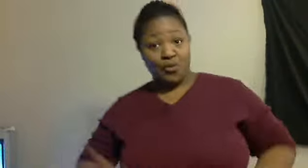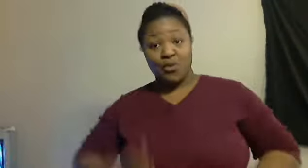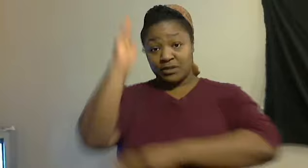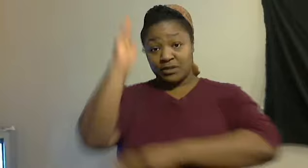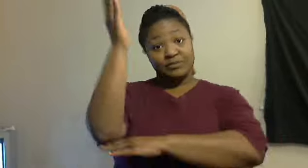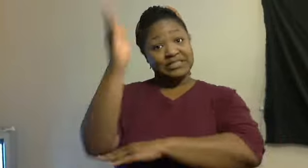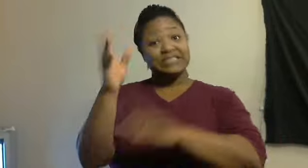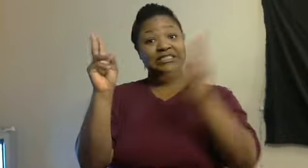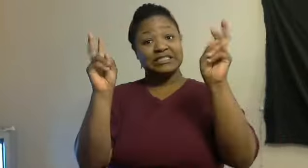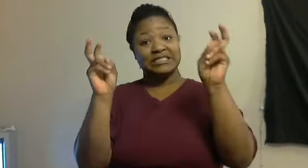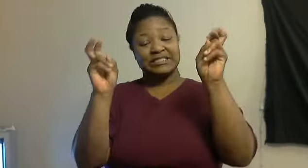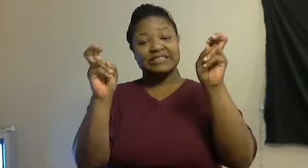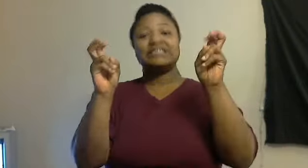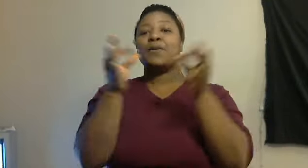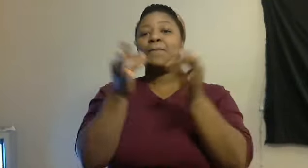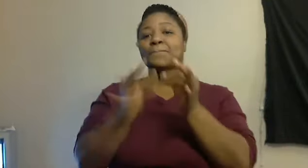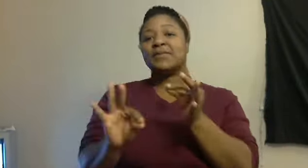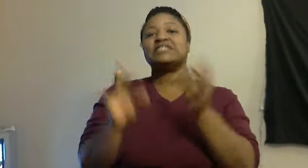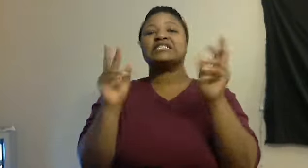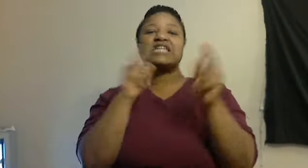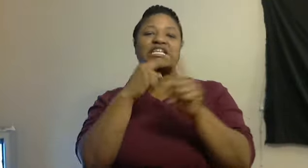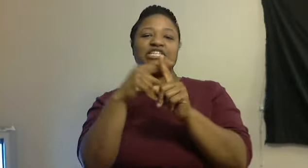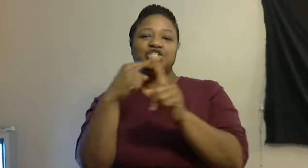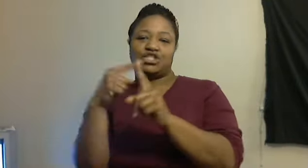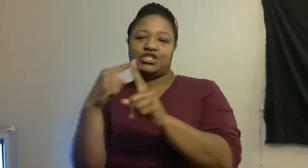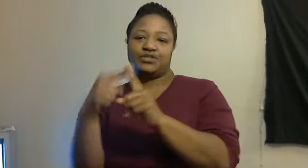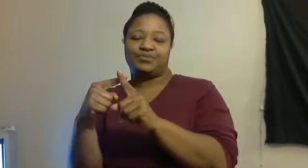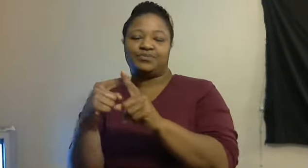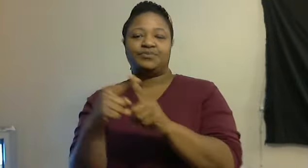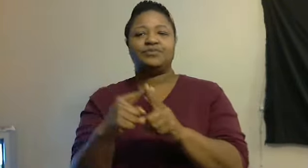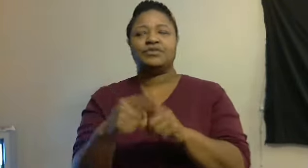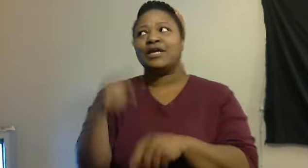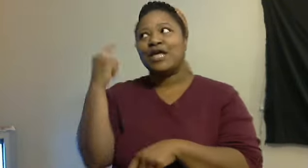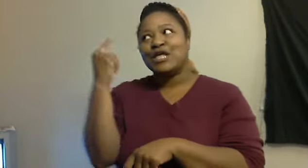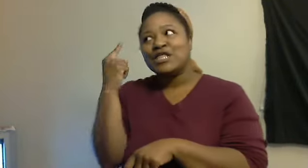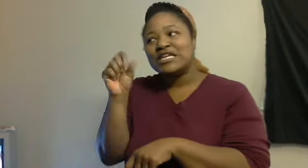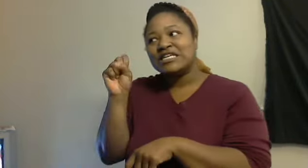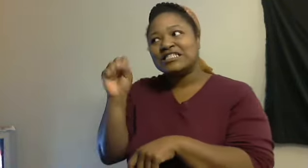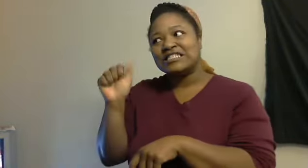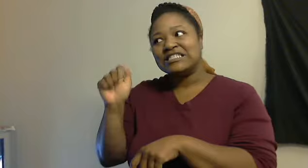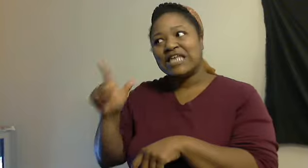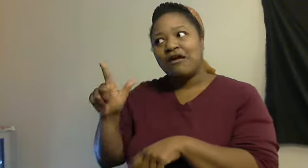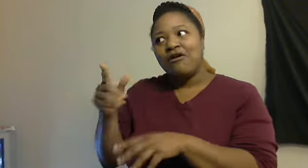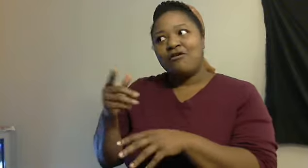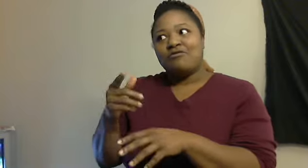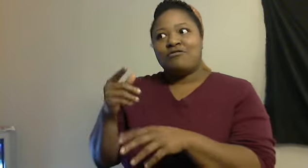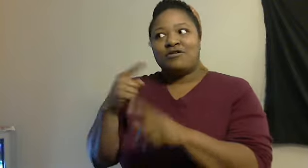presentation on basic addition. I know what you're thinking, Sal. Addition doesn't seem so basic to me. Well, I